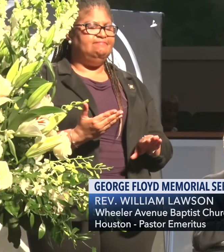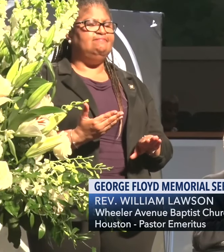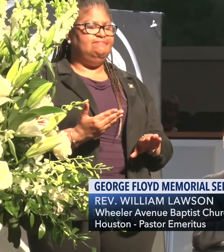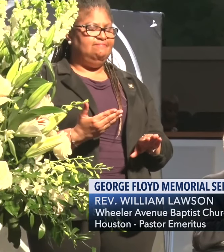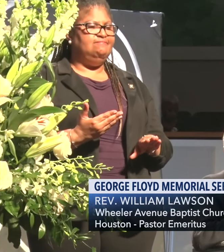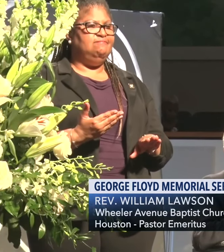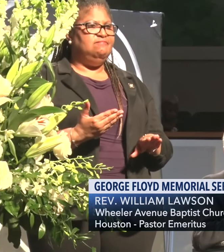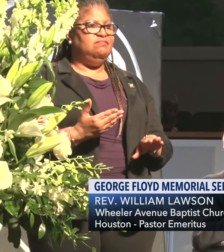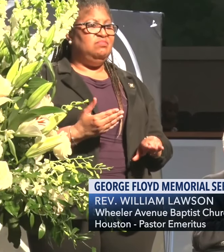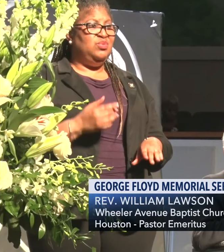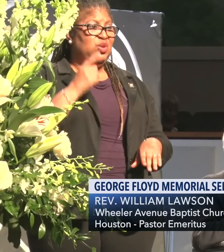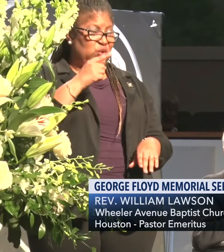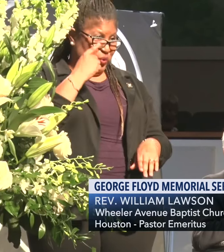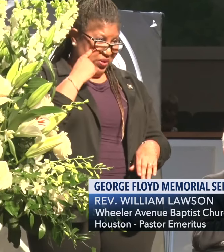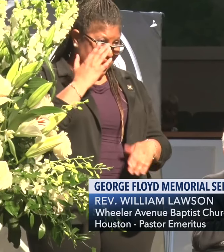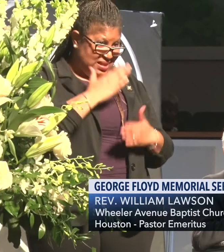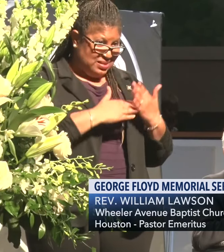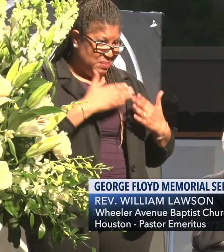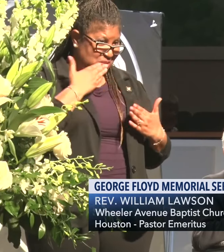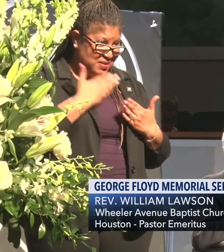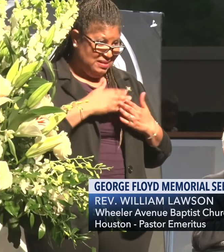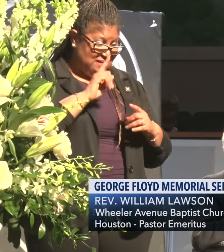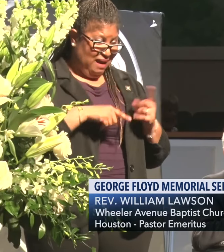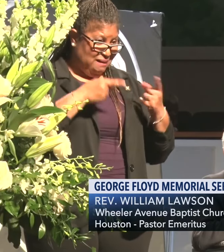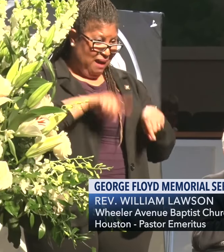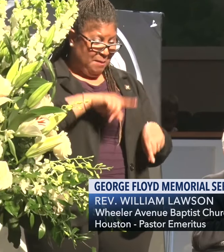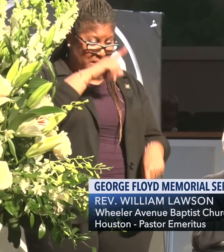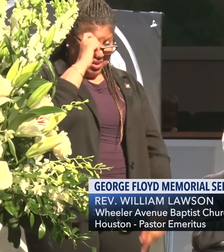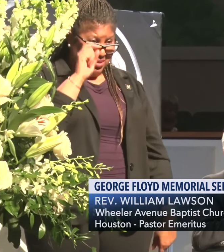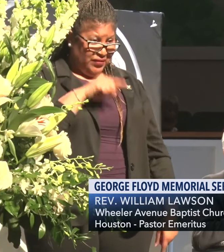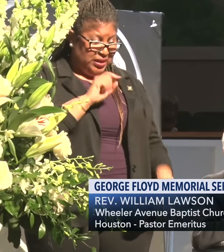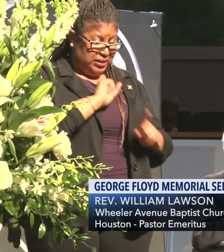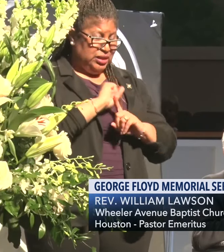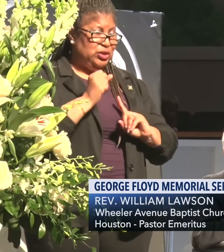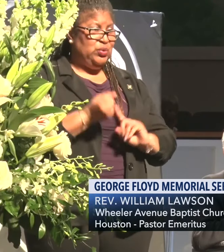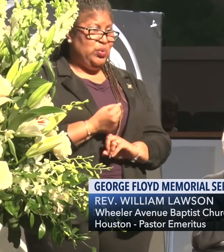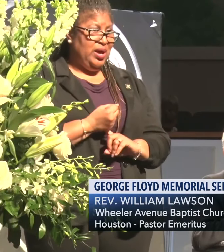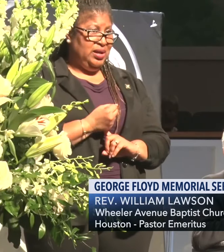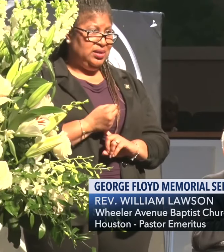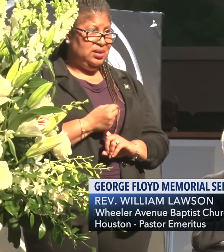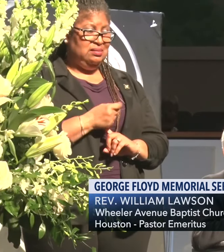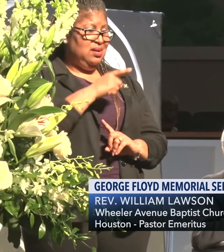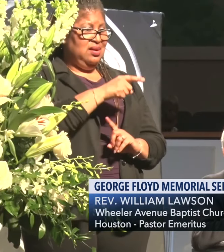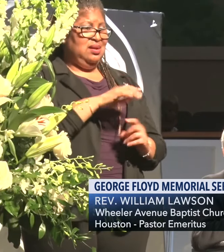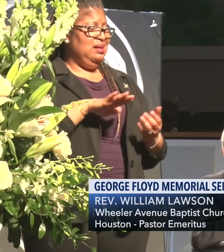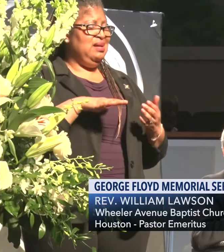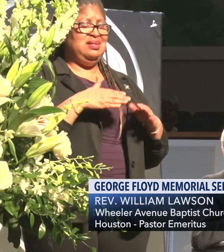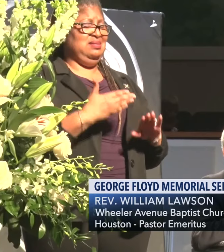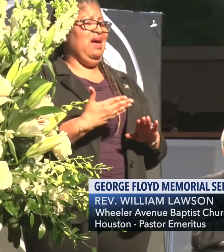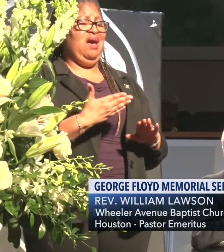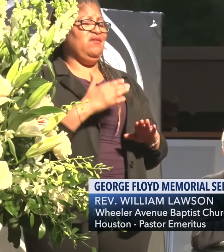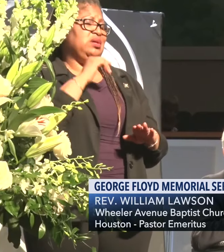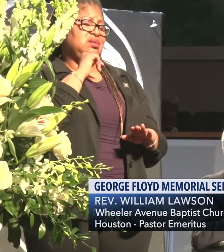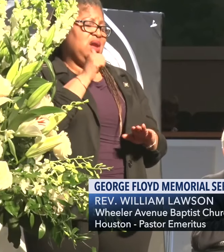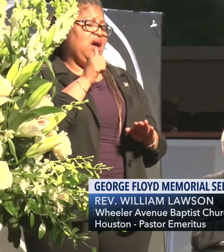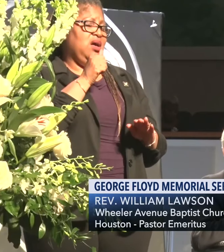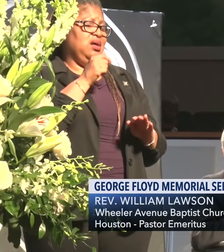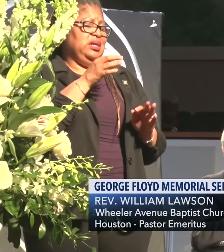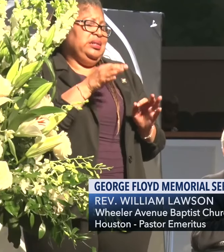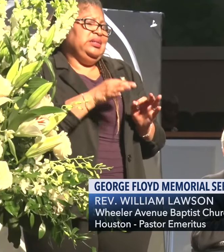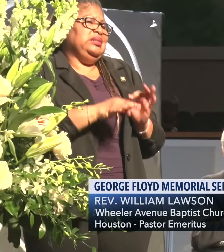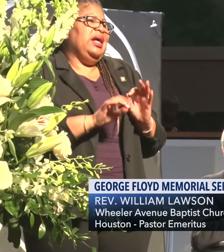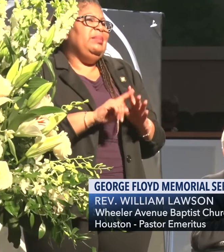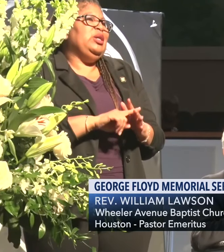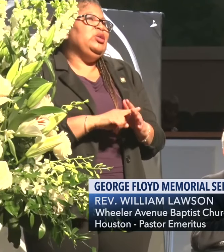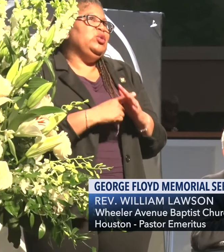You think something good can't come out of this? His death did not simply start a bunch